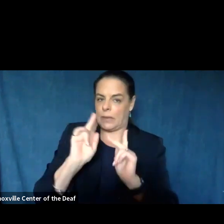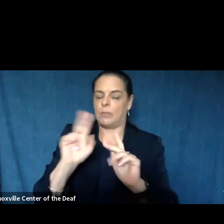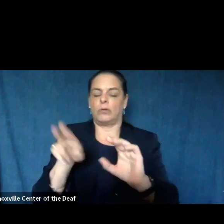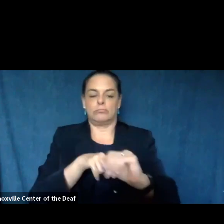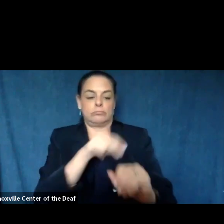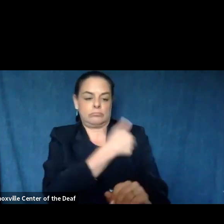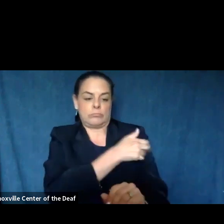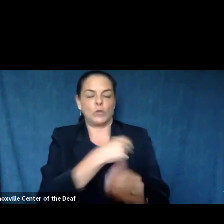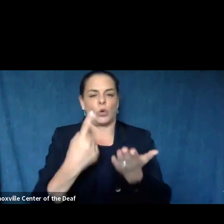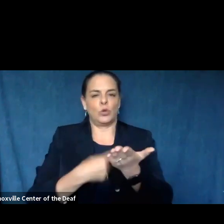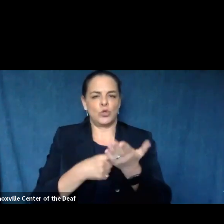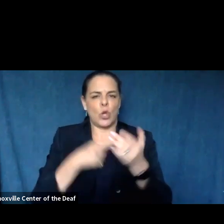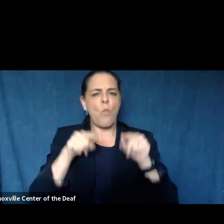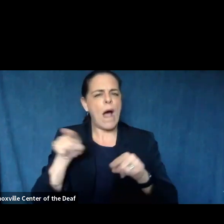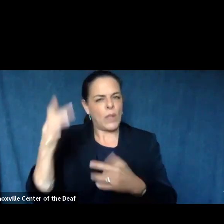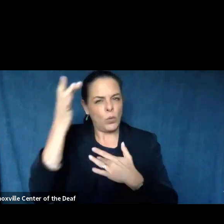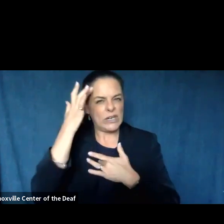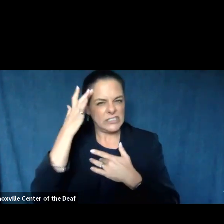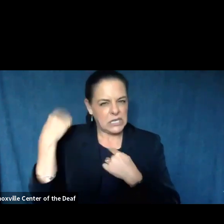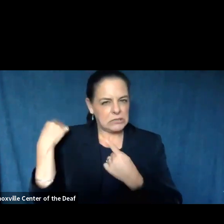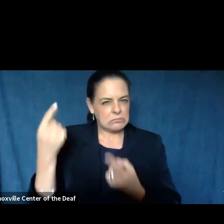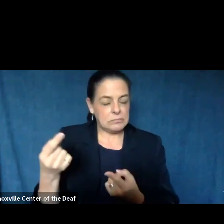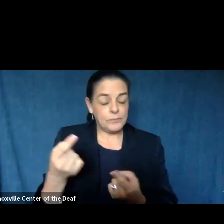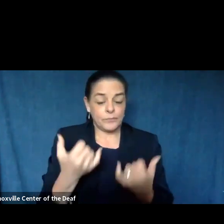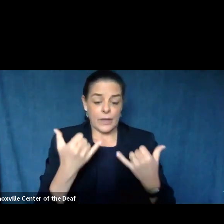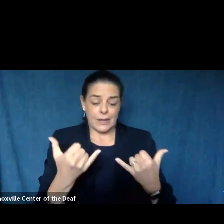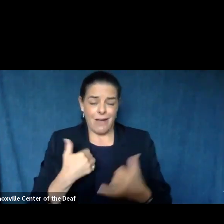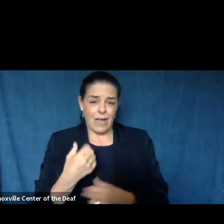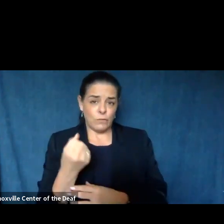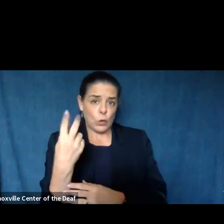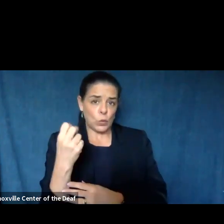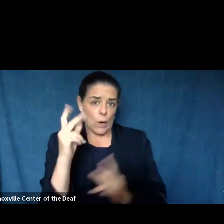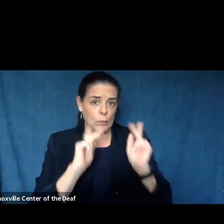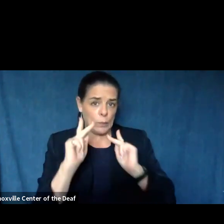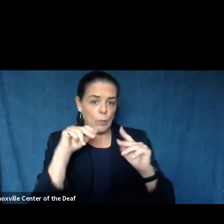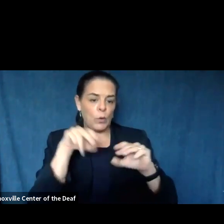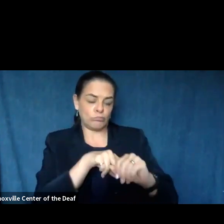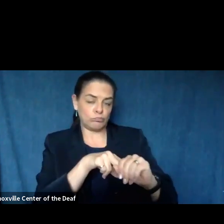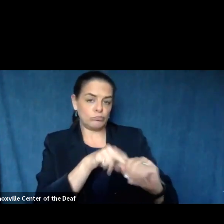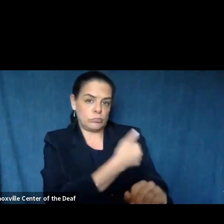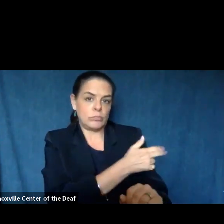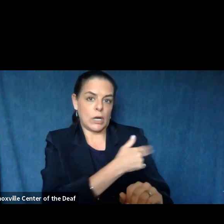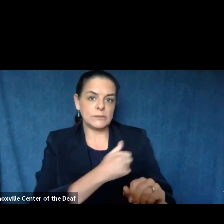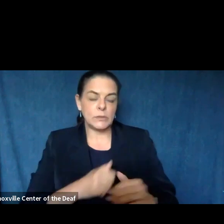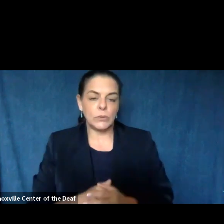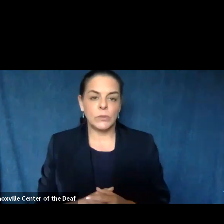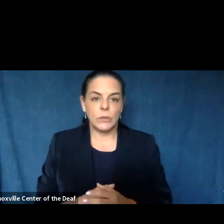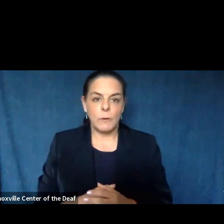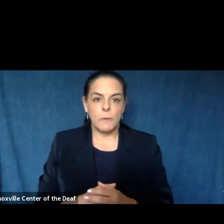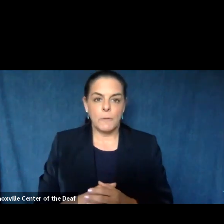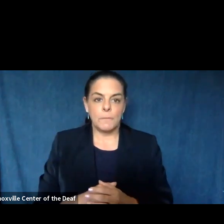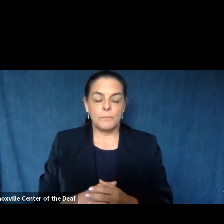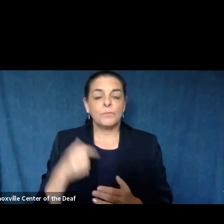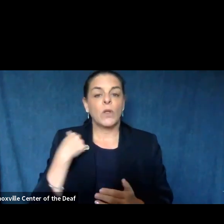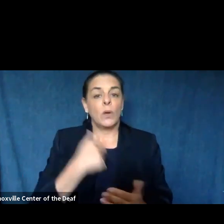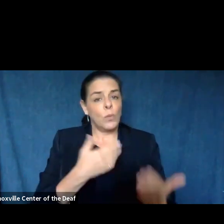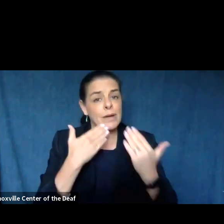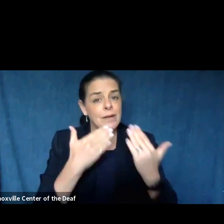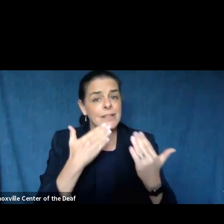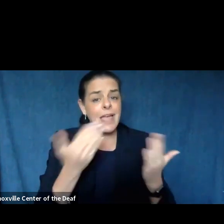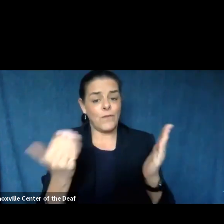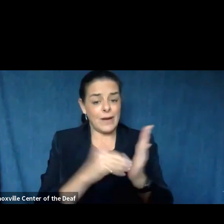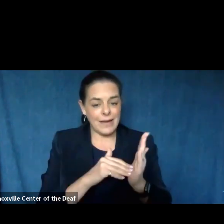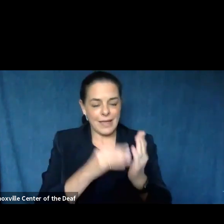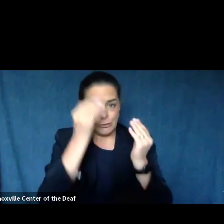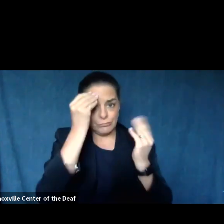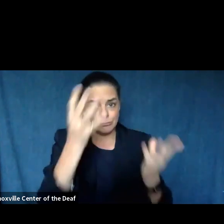hospitalized at some point in their illness. We currently have 12 Knox County residents hospitalized. We are thankful to once again be able to